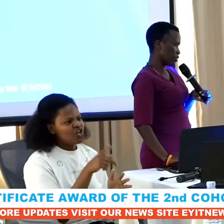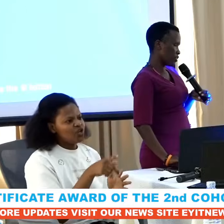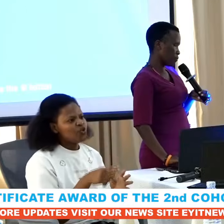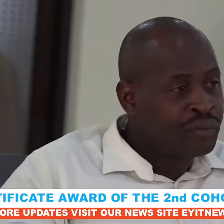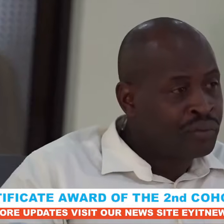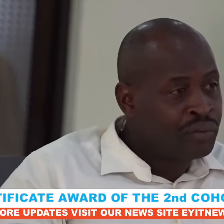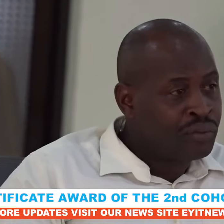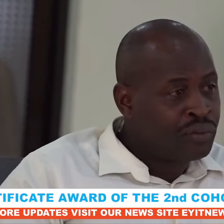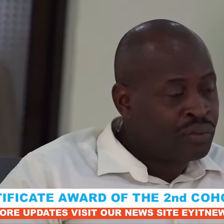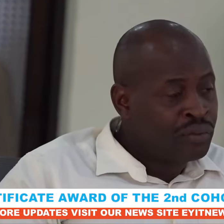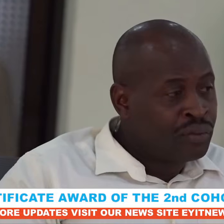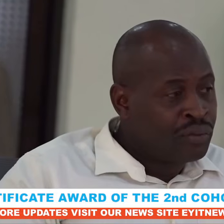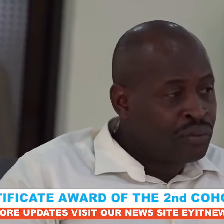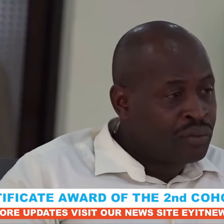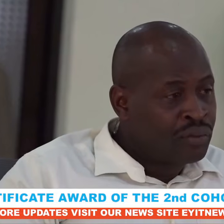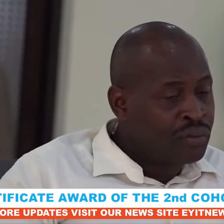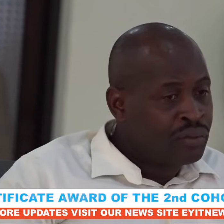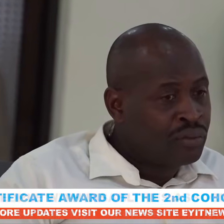with disabilities.